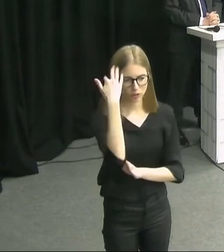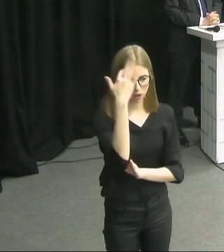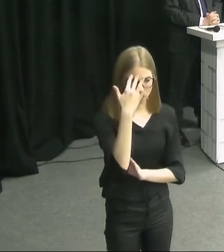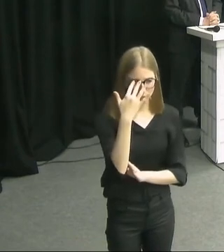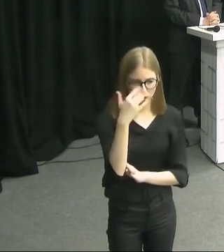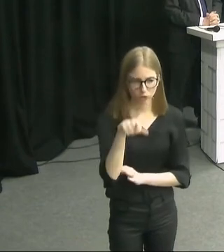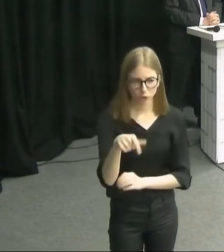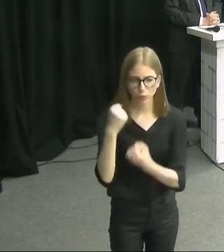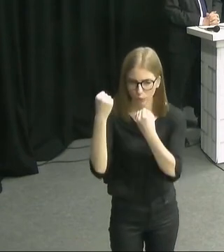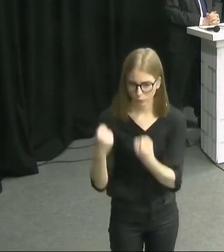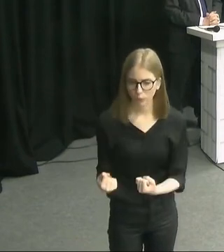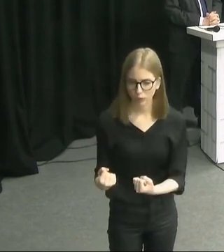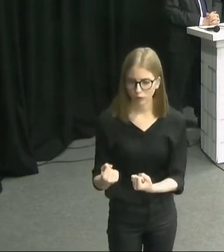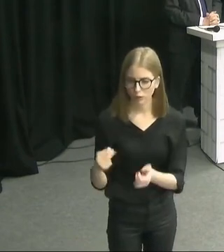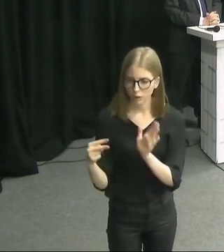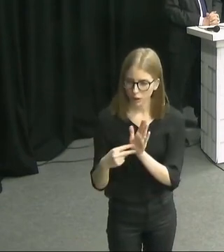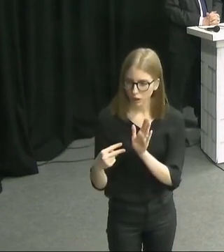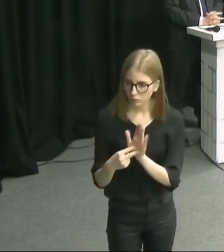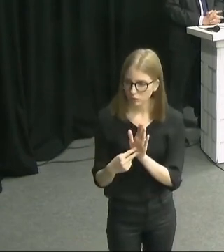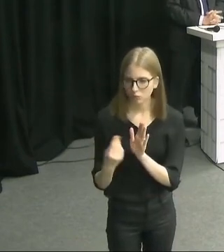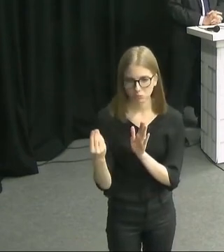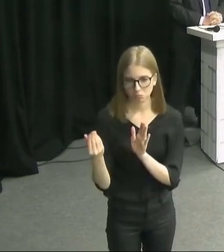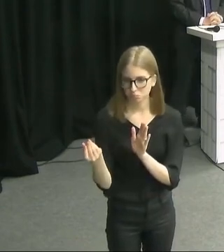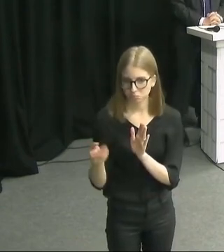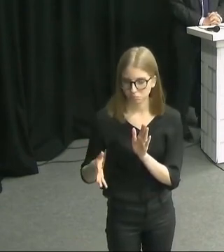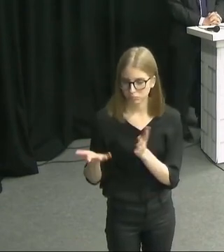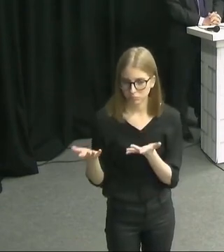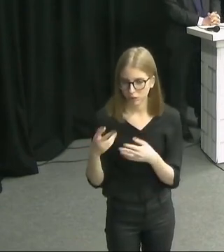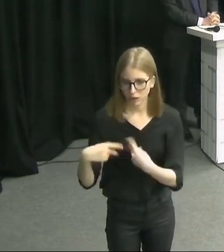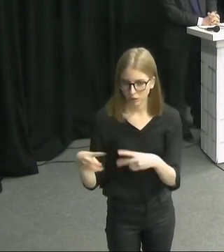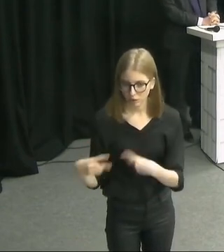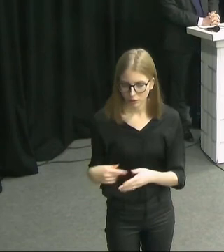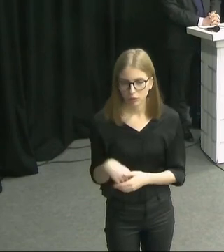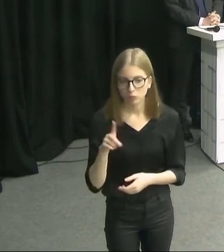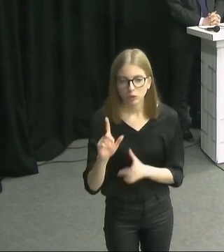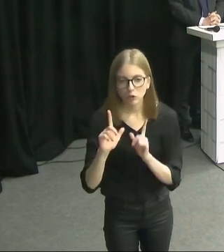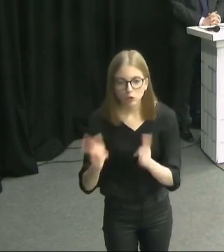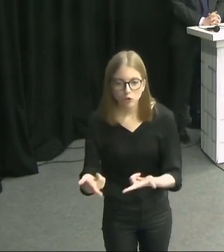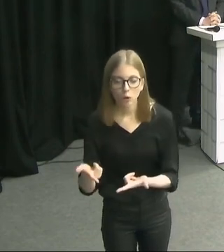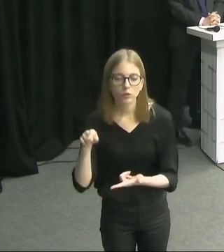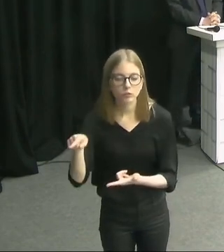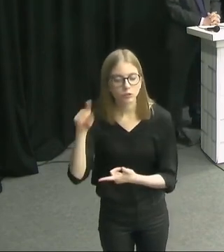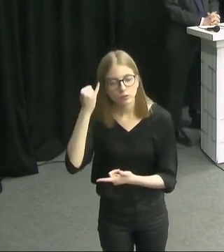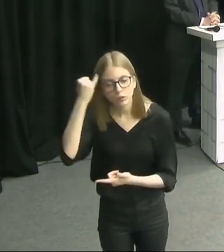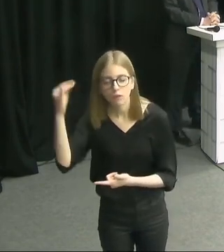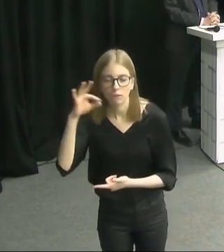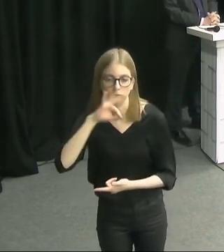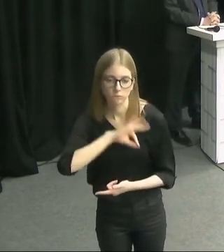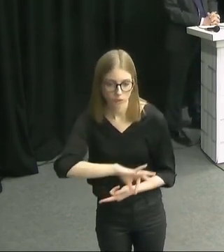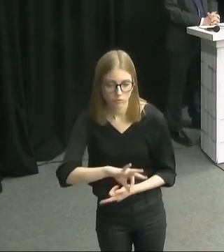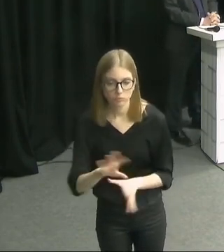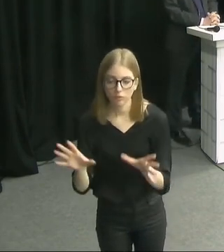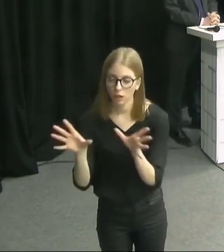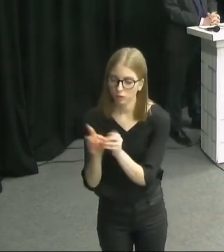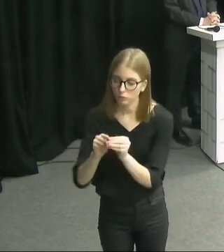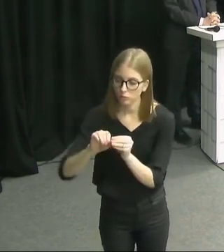and it doesn't cost anything. It doesn't cost nothing for us, for them, but the benefits this initiative bring,